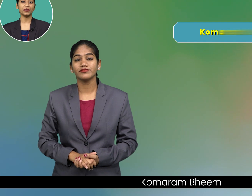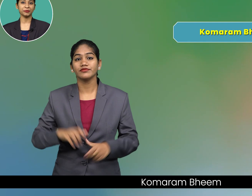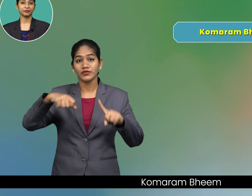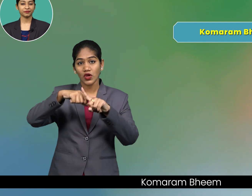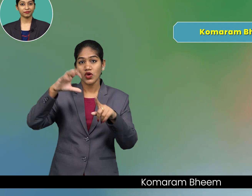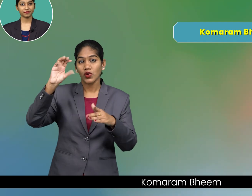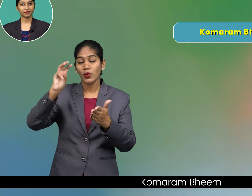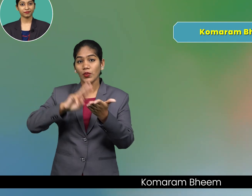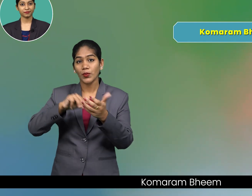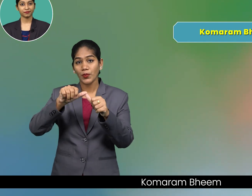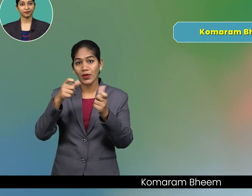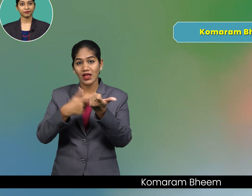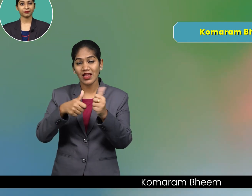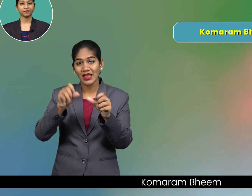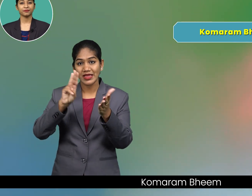Komaram Bhim.